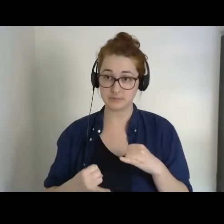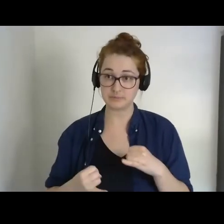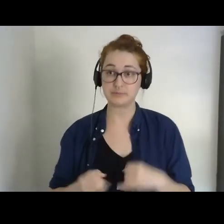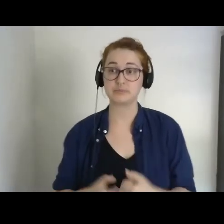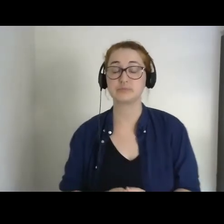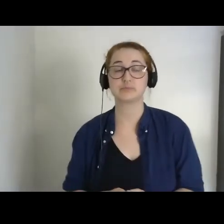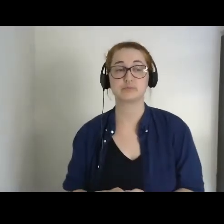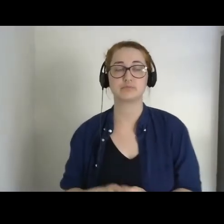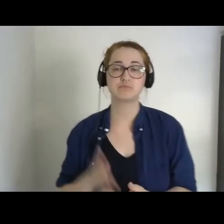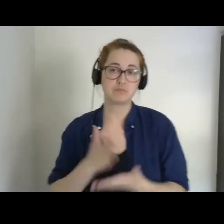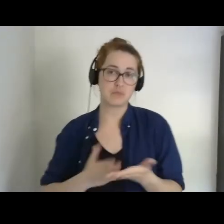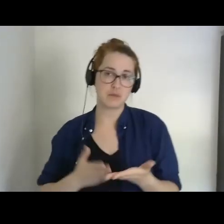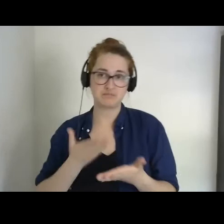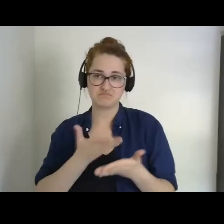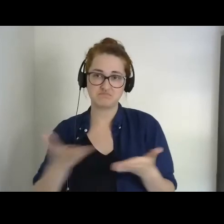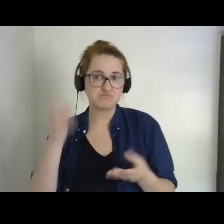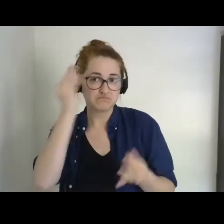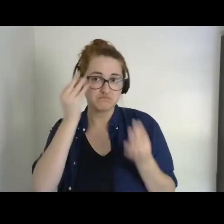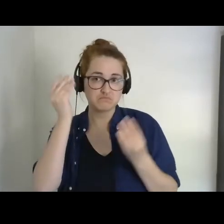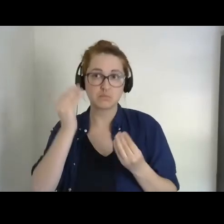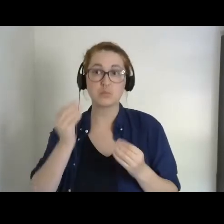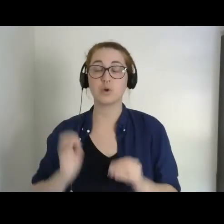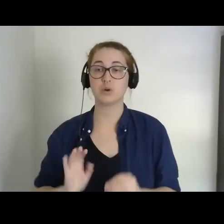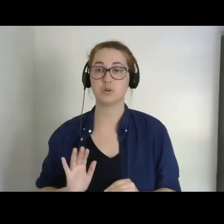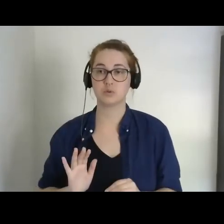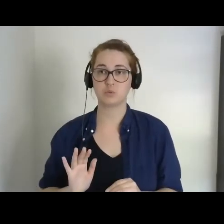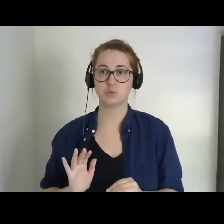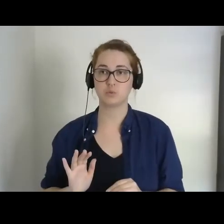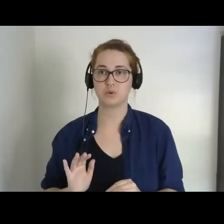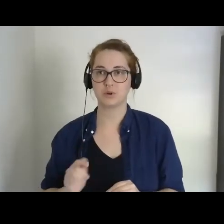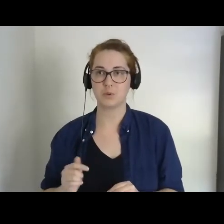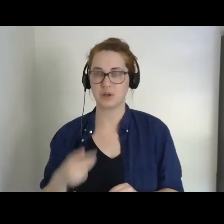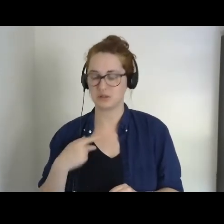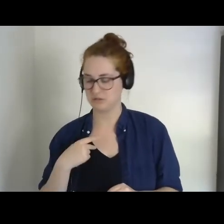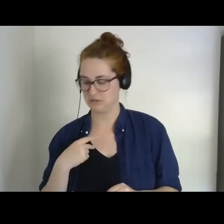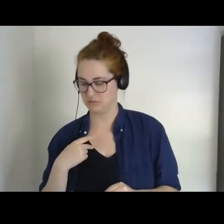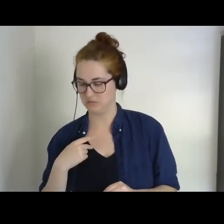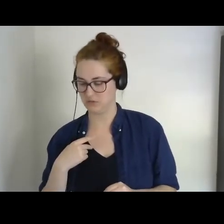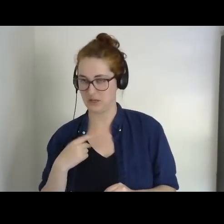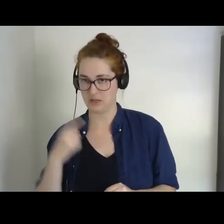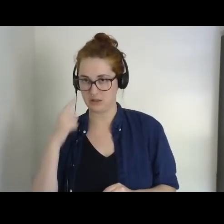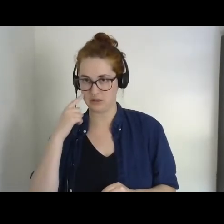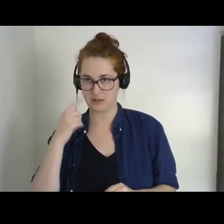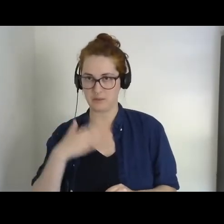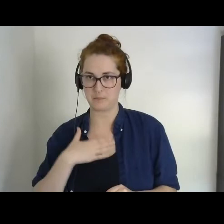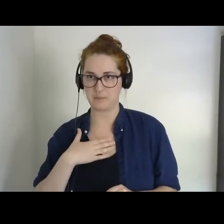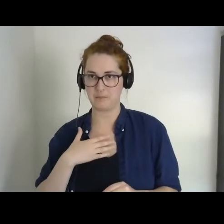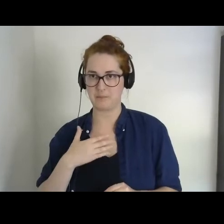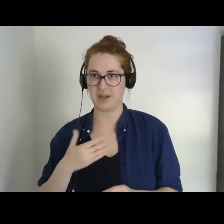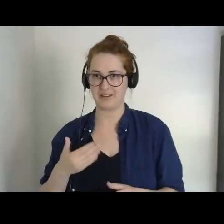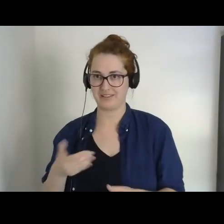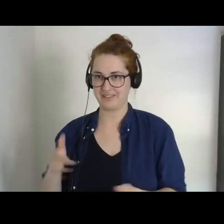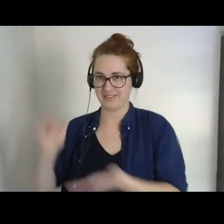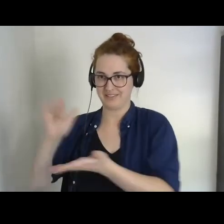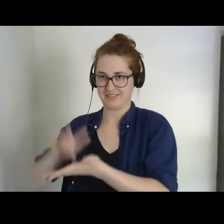for consideration. Oh, I'm also just seeing that I think my online clicker is